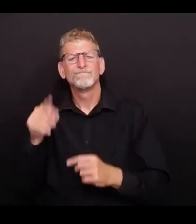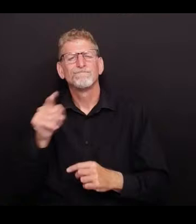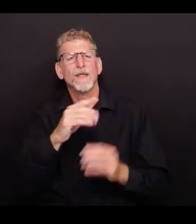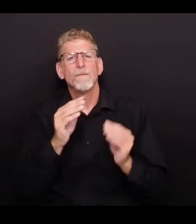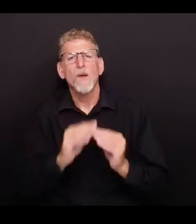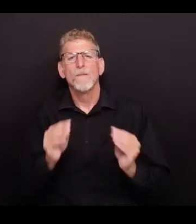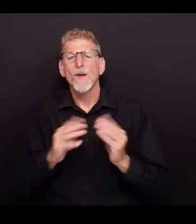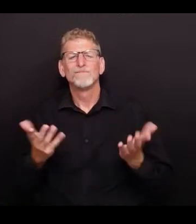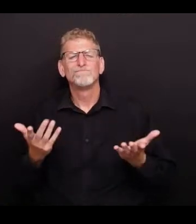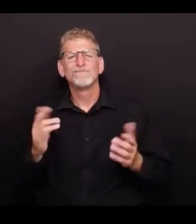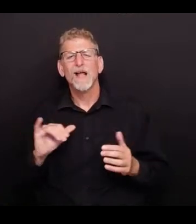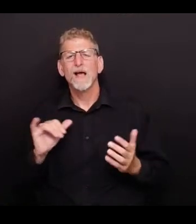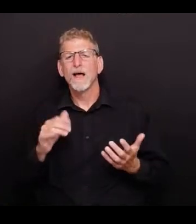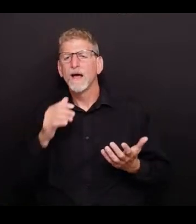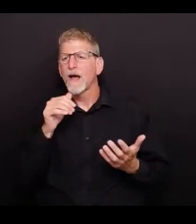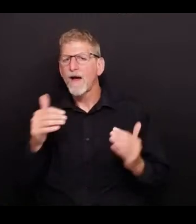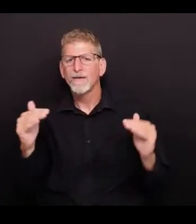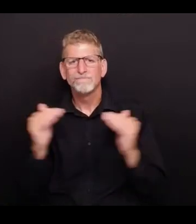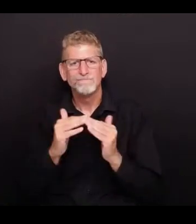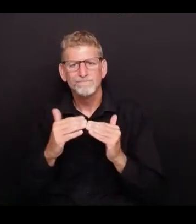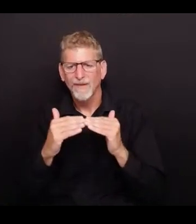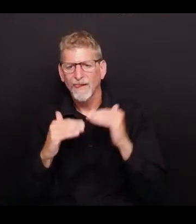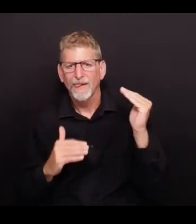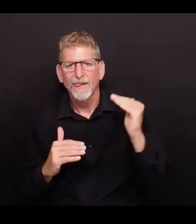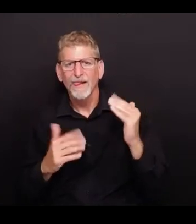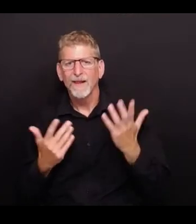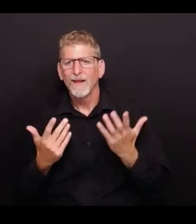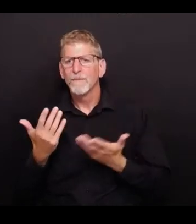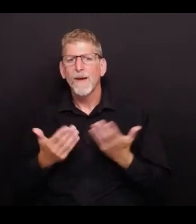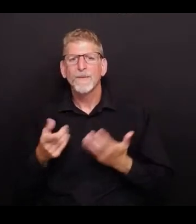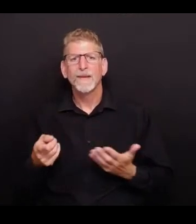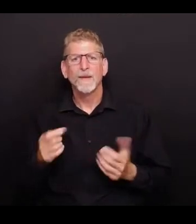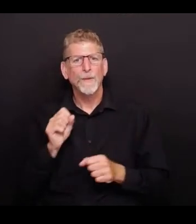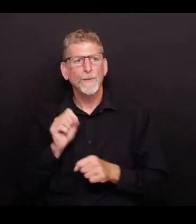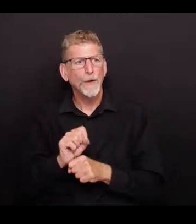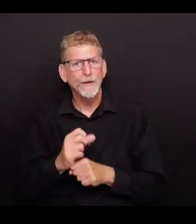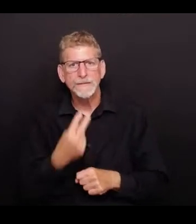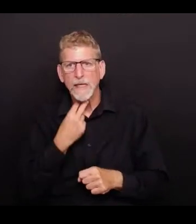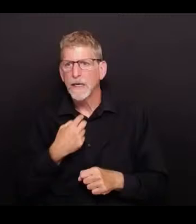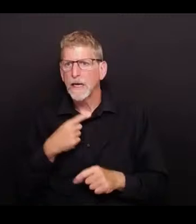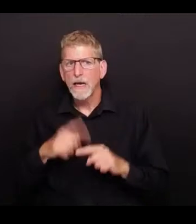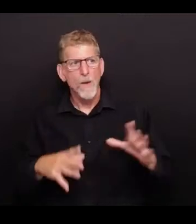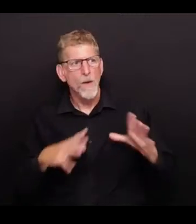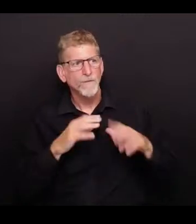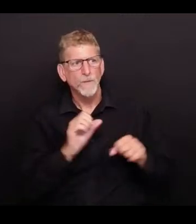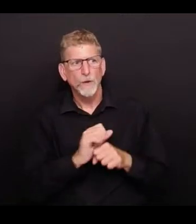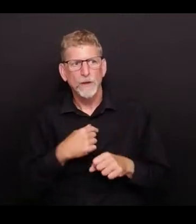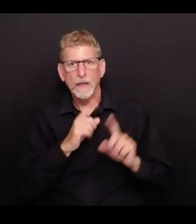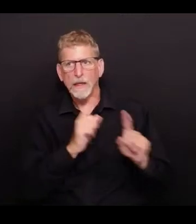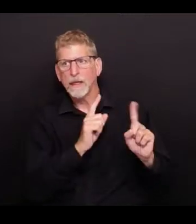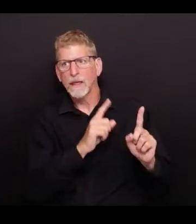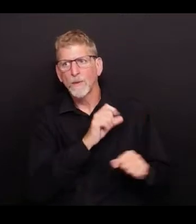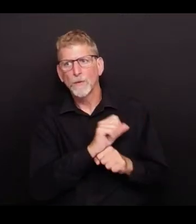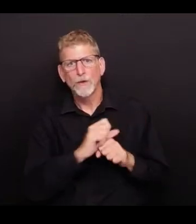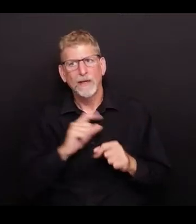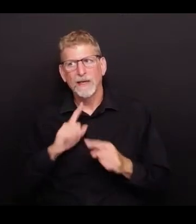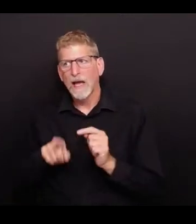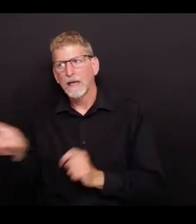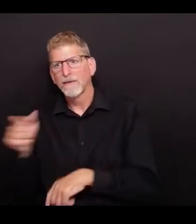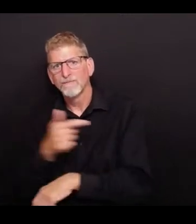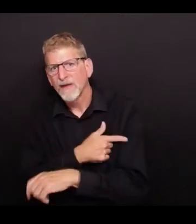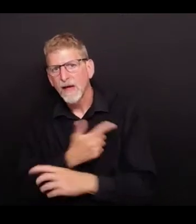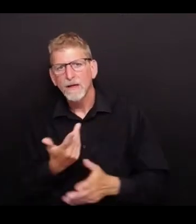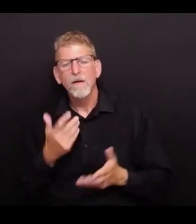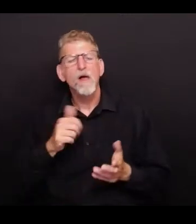in other aspects of the disparities we see, whether it's being able to take time off of work and go get your shot,